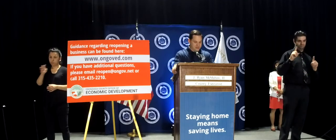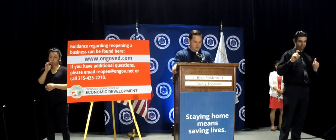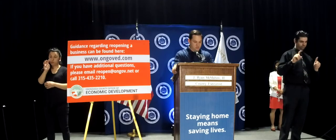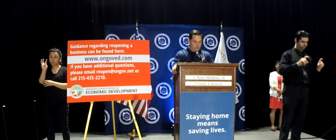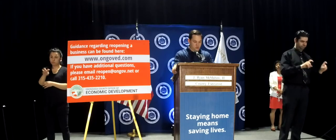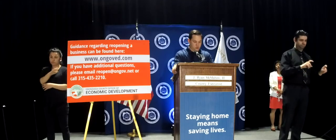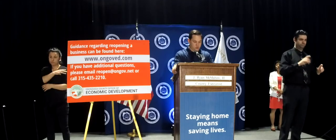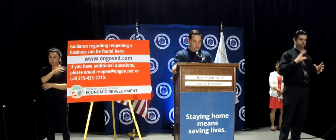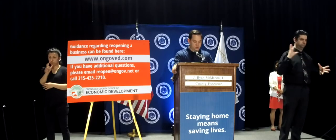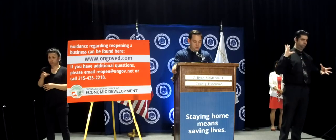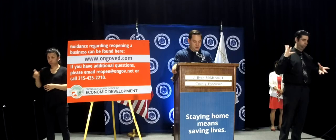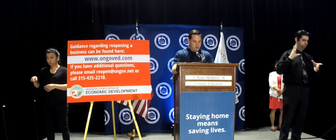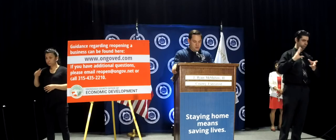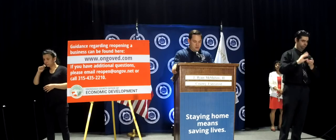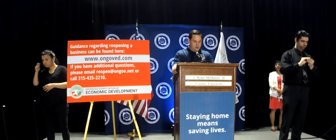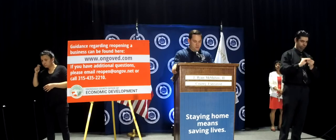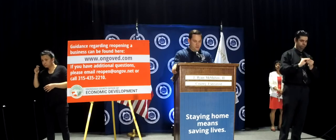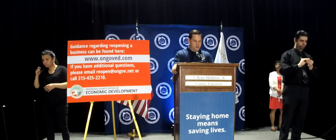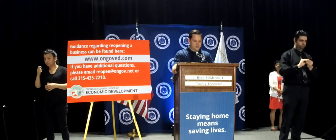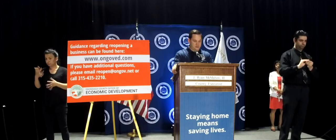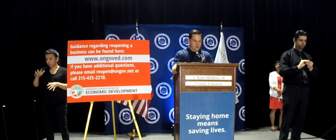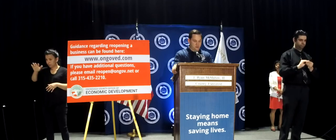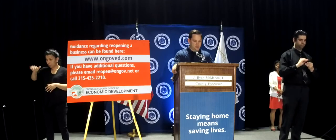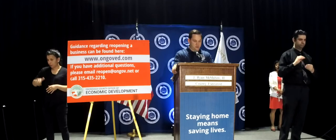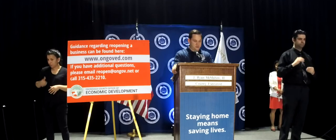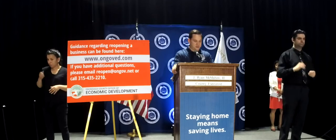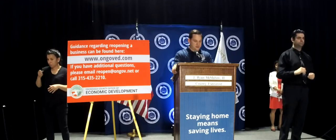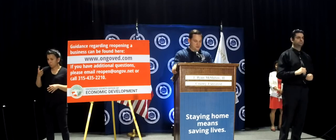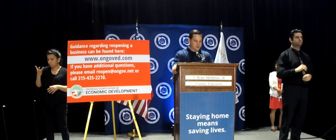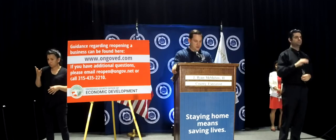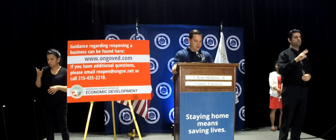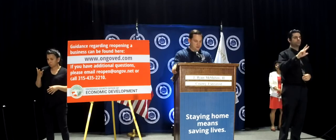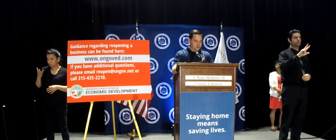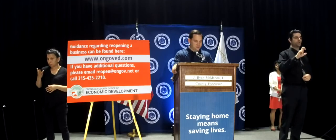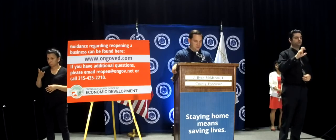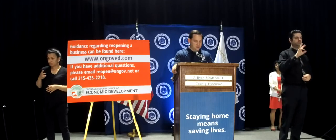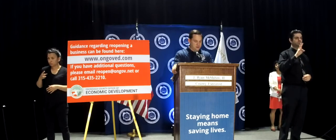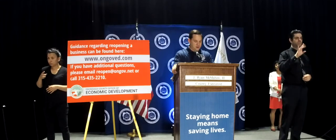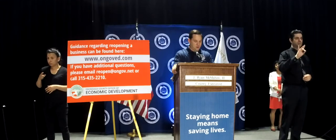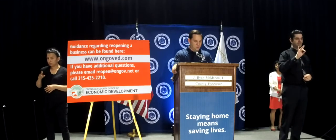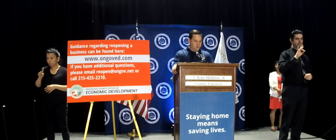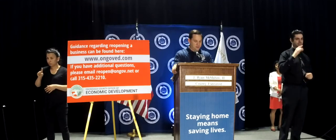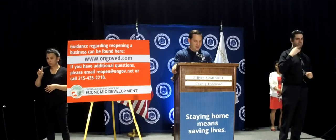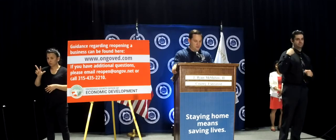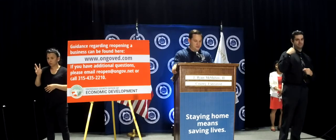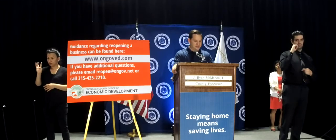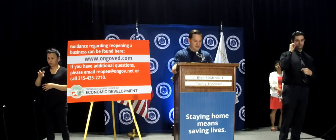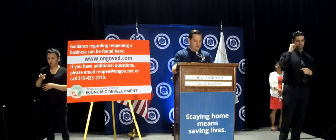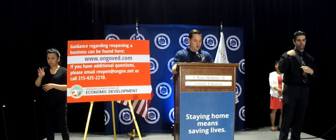27,864 tests have been returned. 378 returned since yesterday. There are